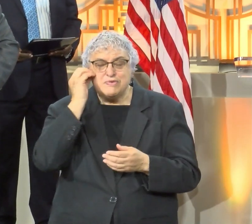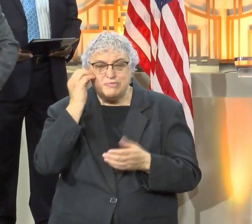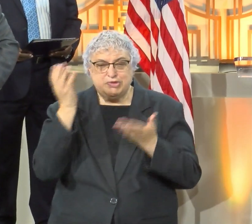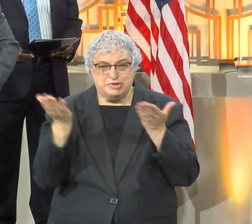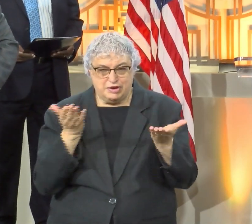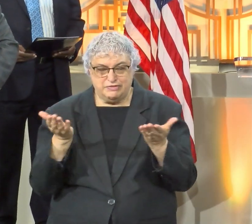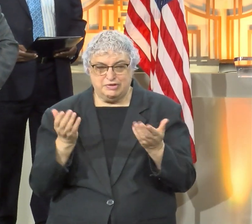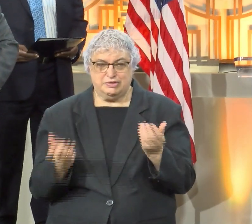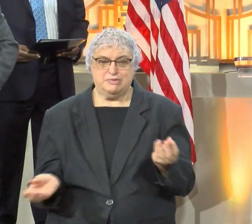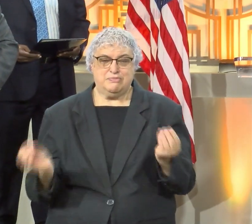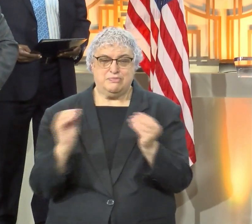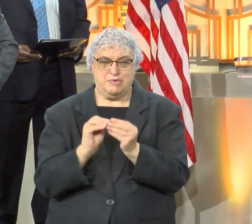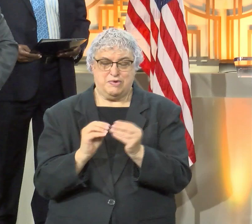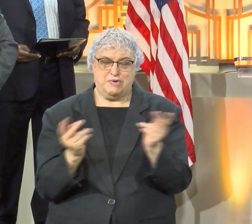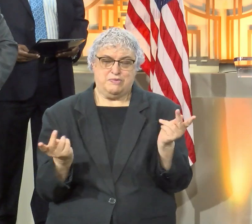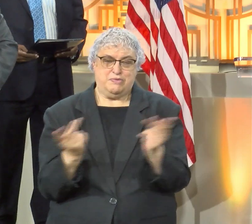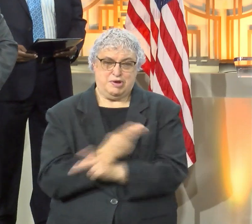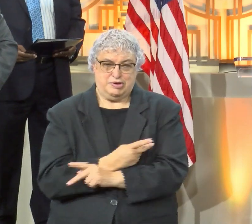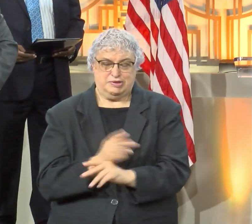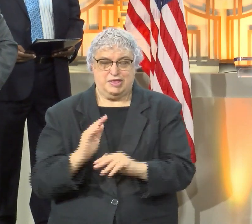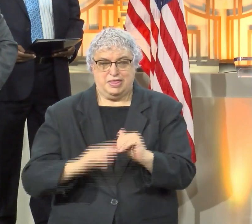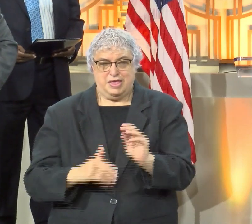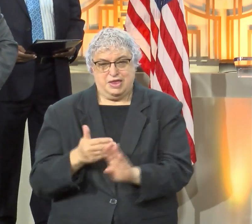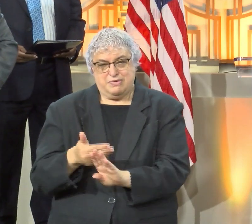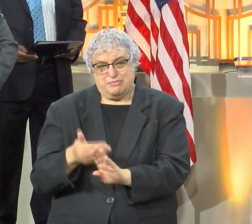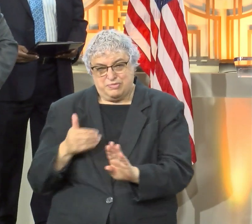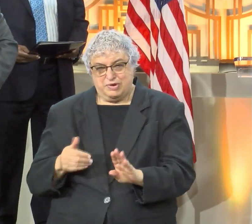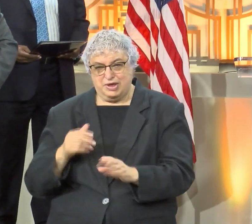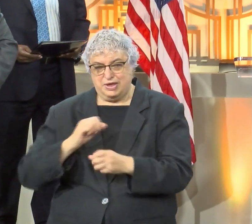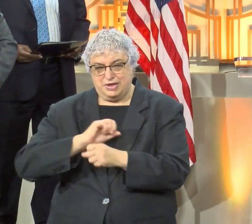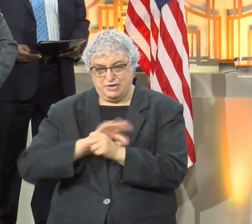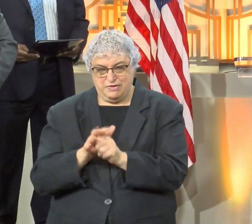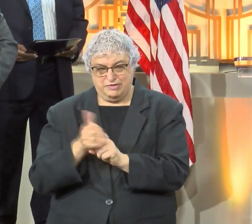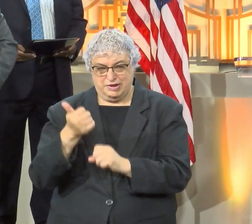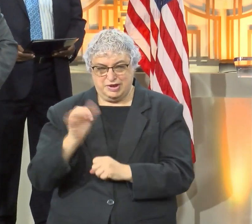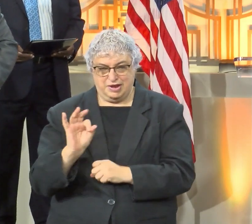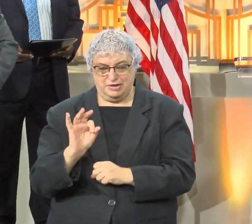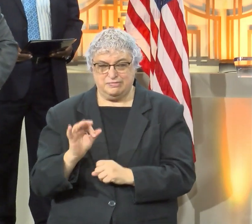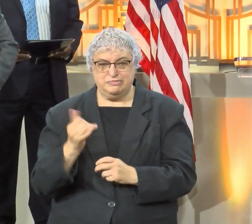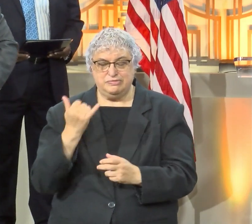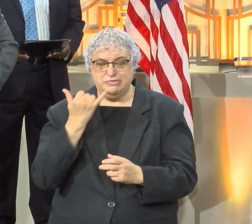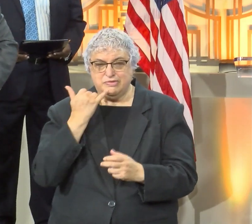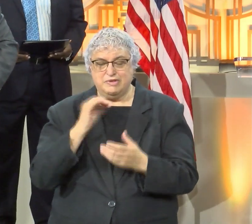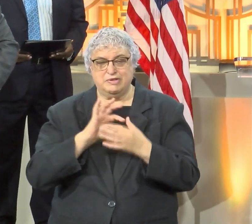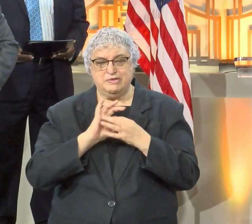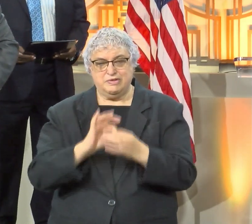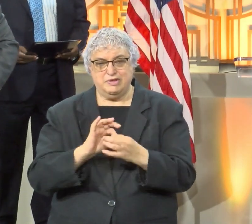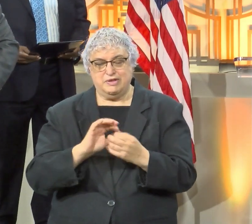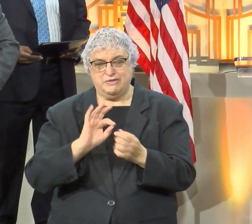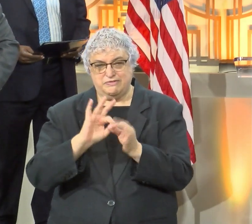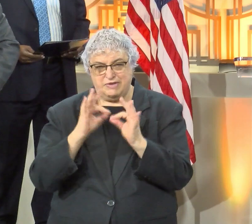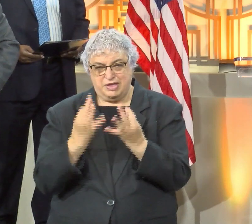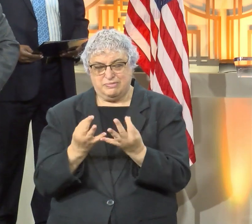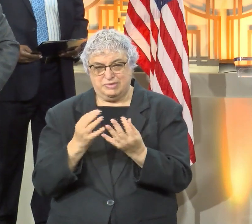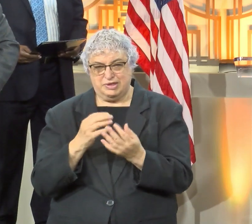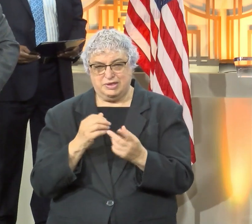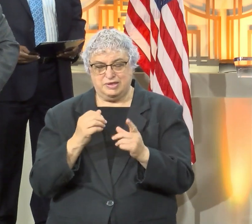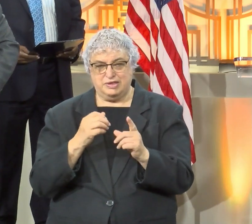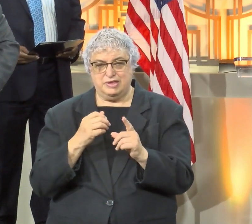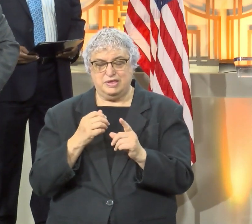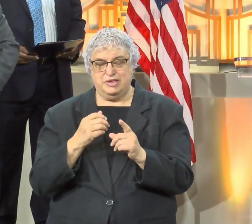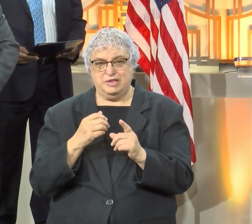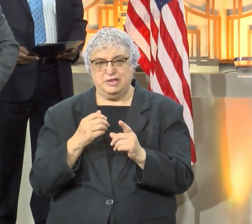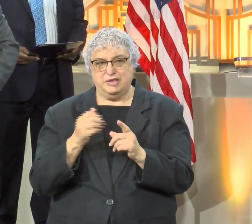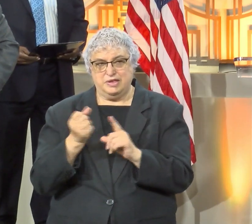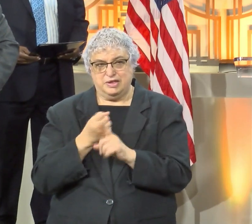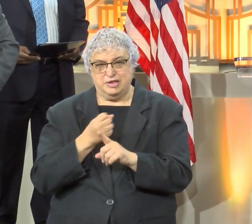more violent than pre-pandemic incidents. Calls related to family violence, such as aggravated assault, have increased